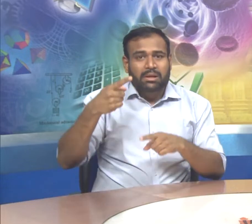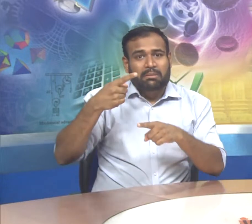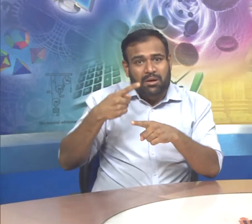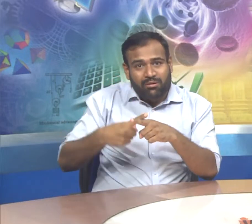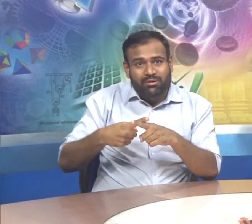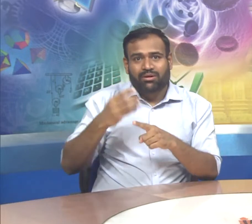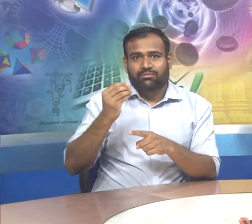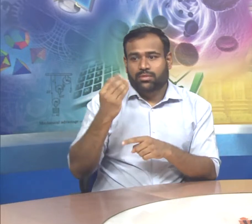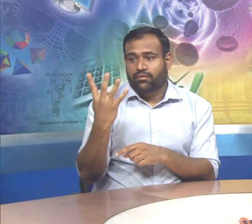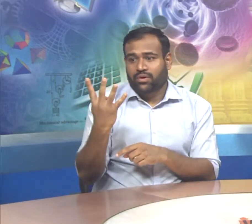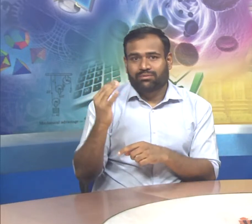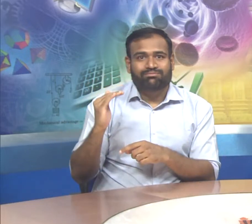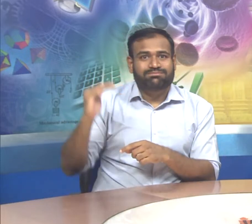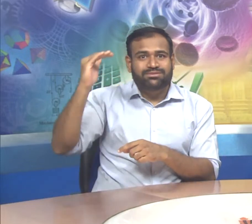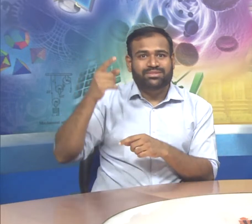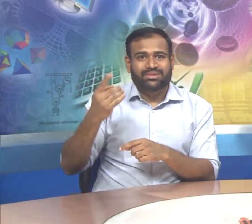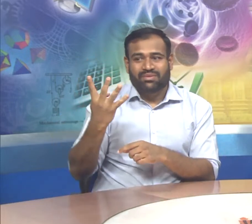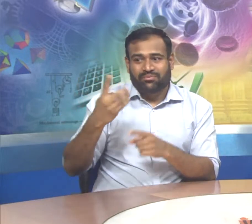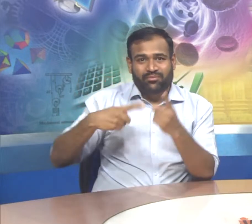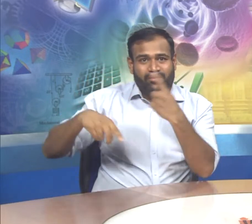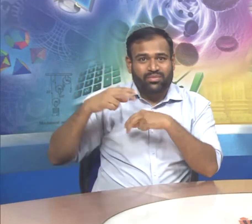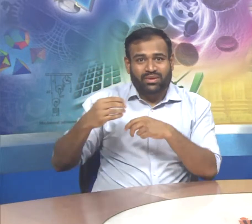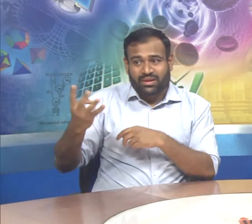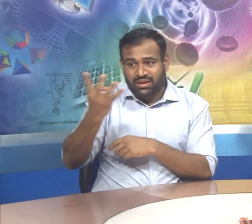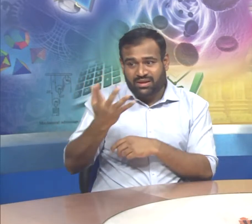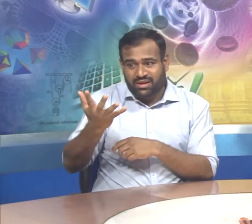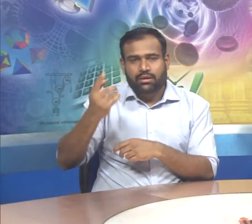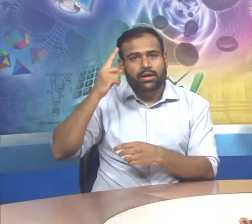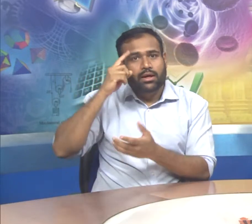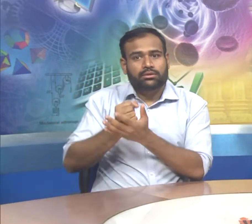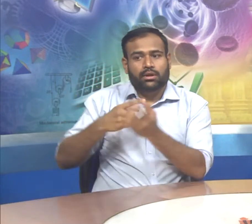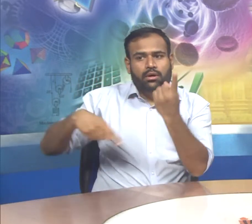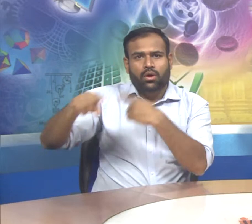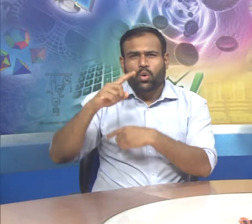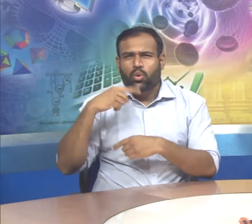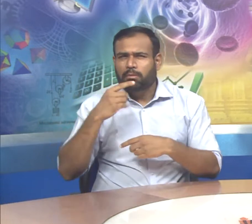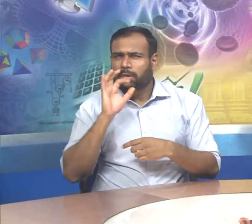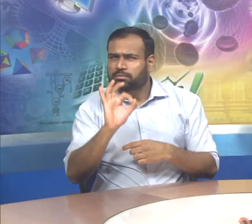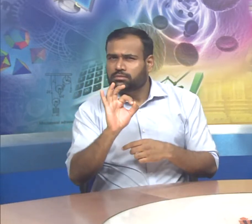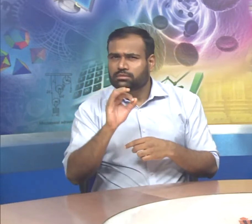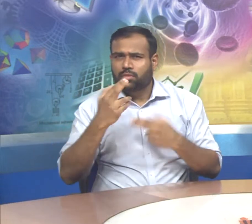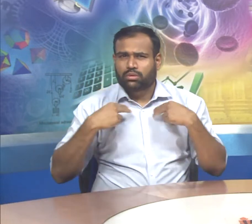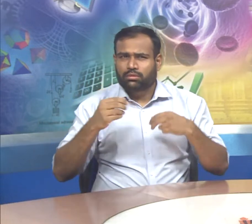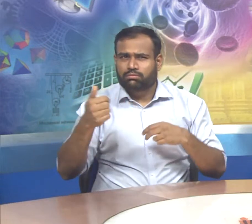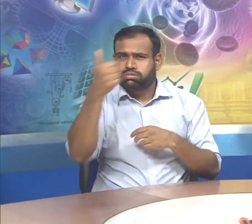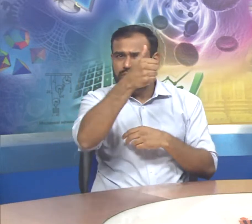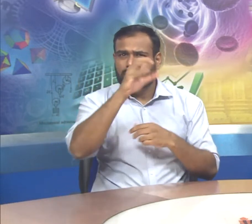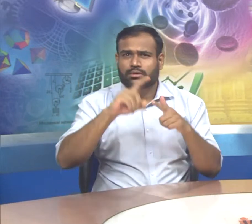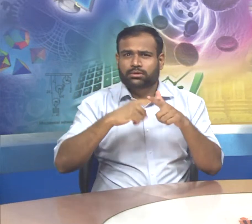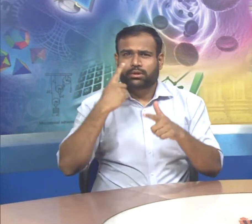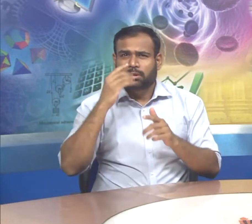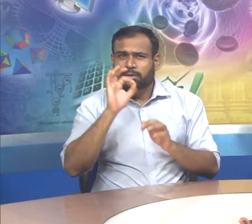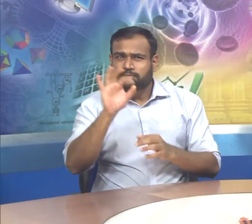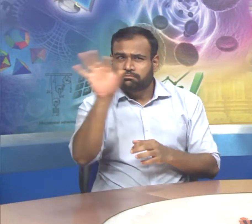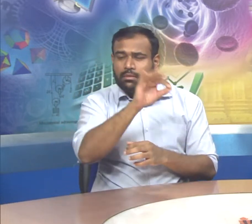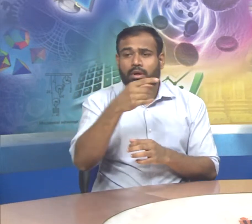the Chief Justice and 4 other senior most judges consider various